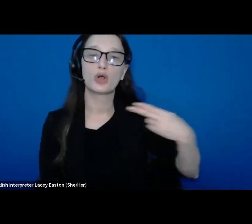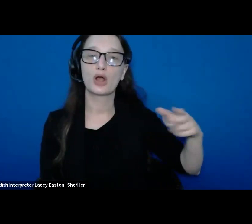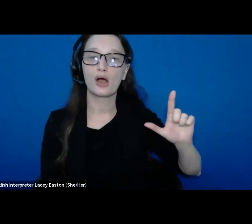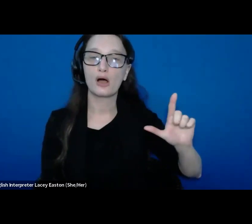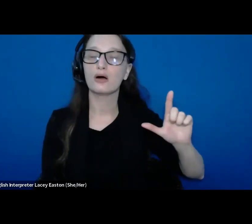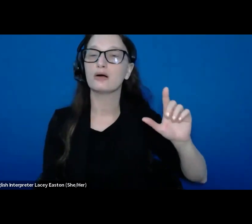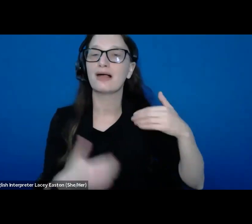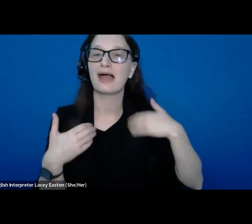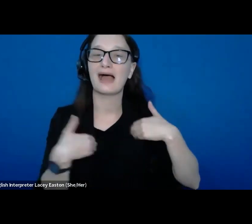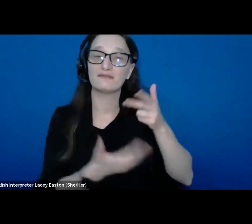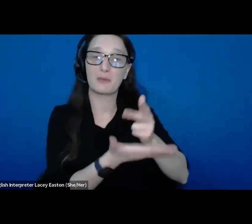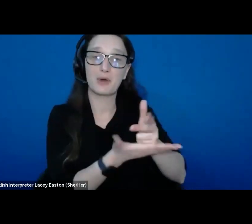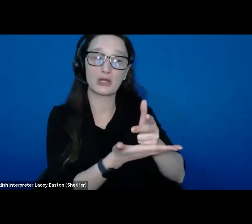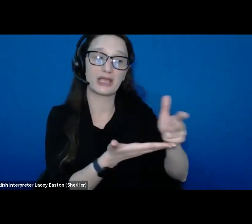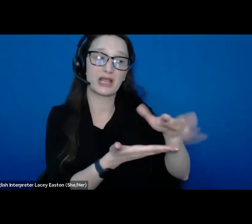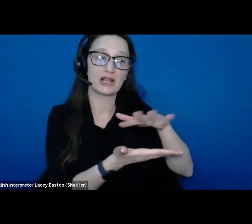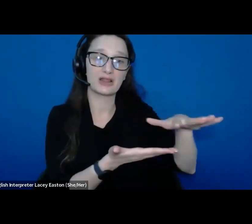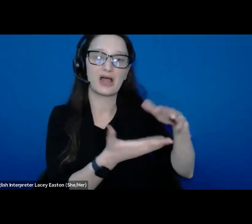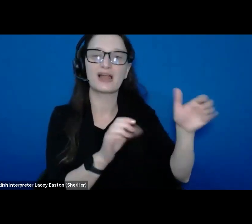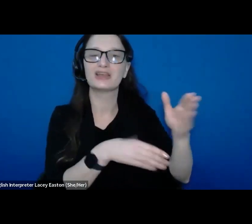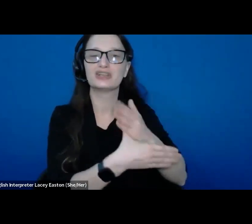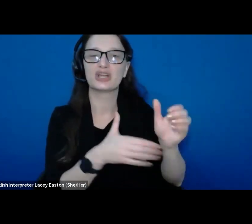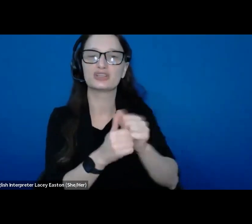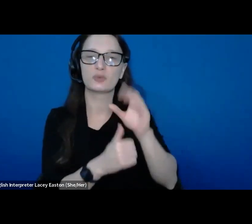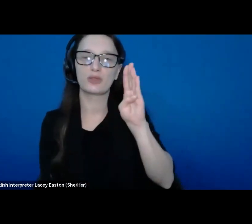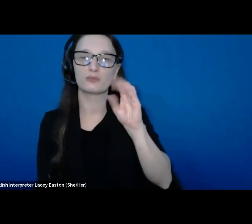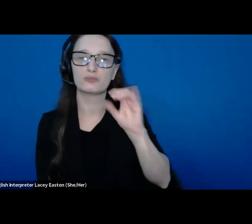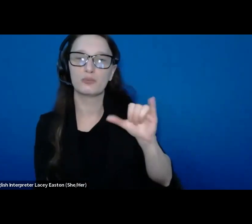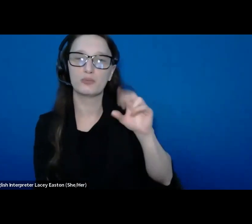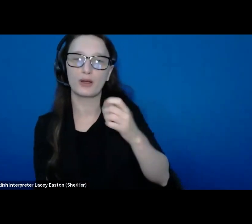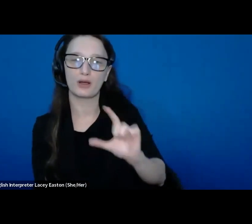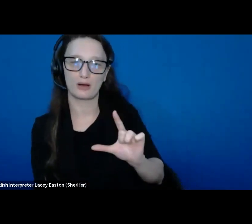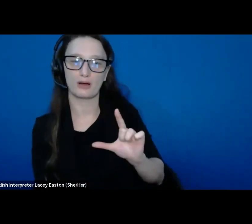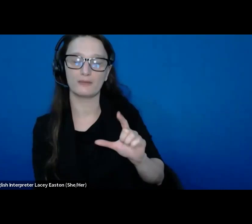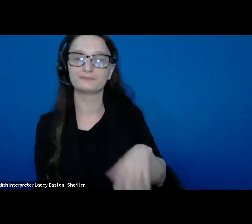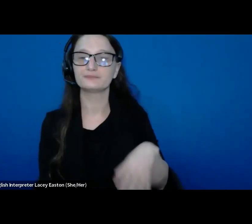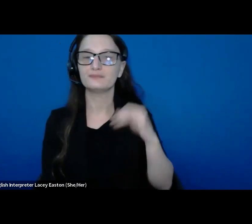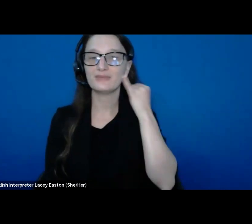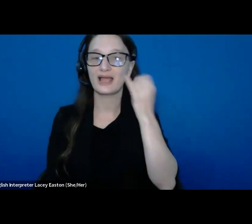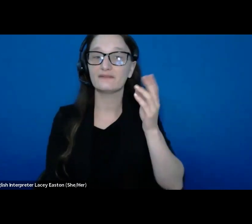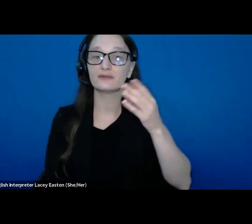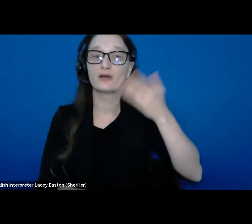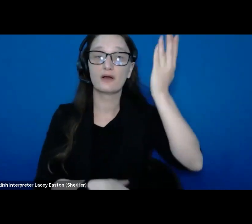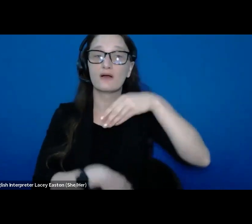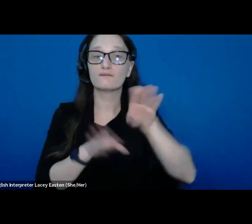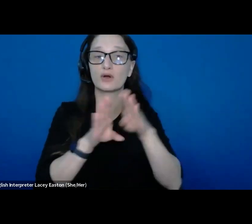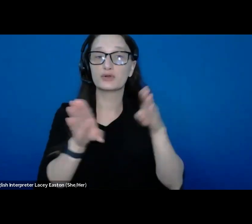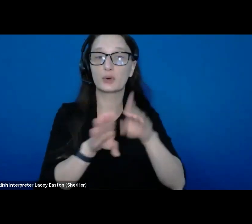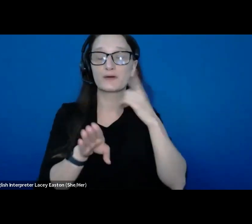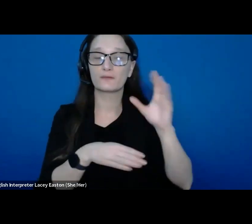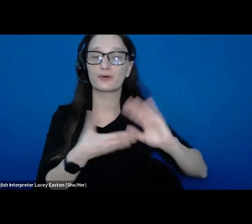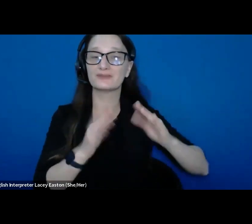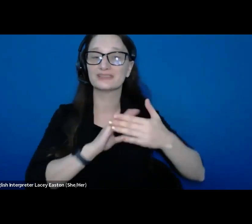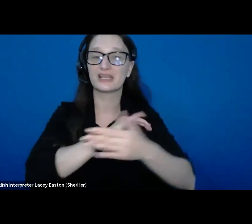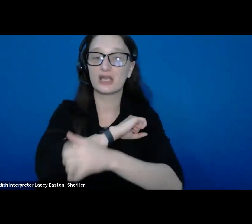Yuba City office is, Boyd Hall, if you stand in the front door of our Yuba City office, you can see where Boyd Hall is directly to the west of